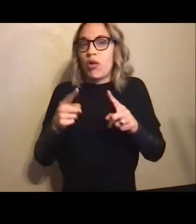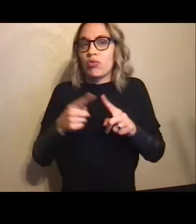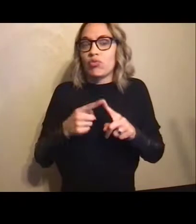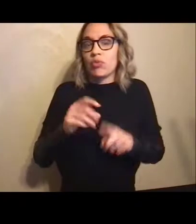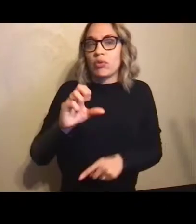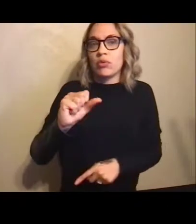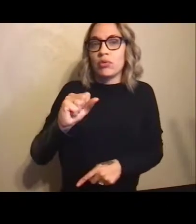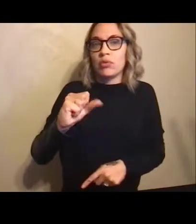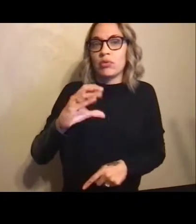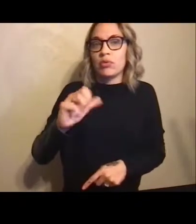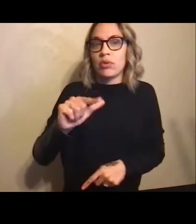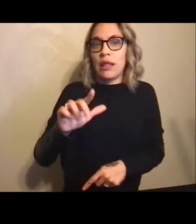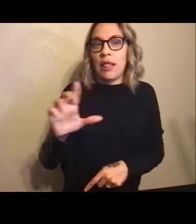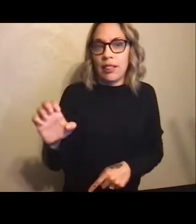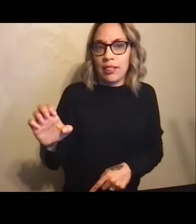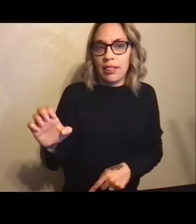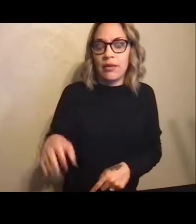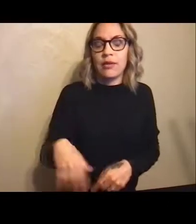really busy